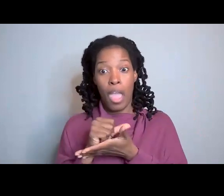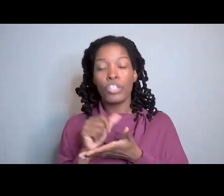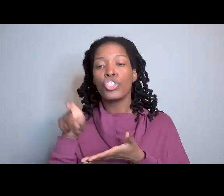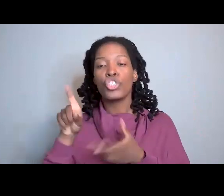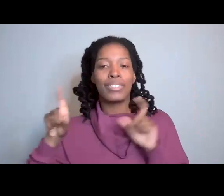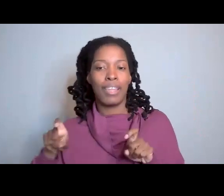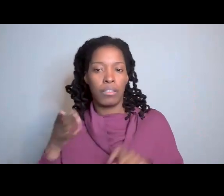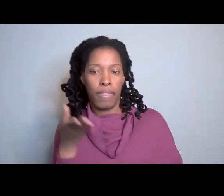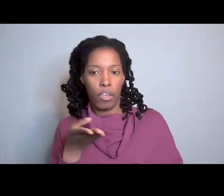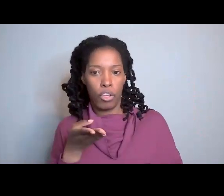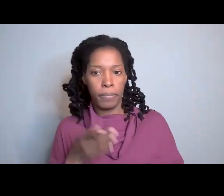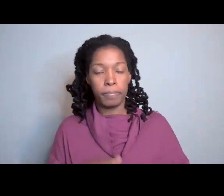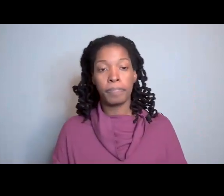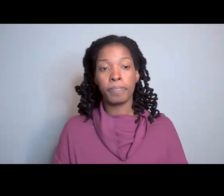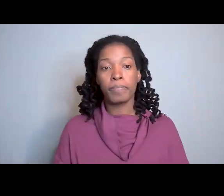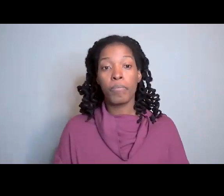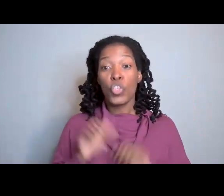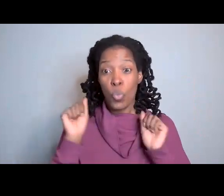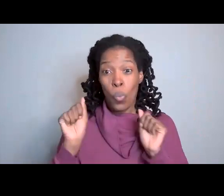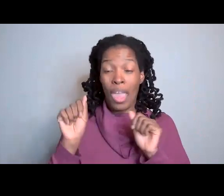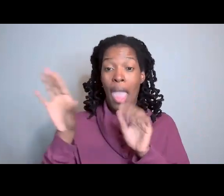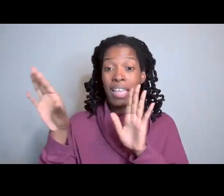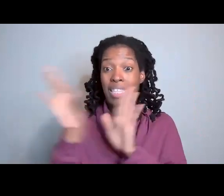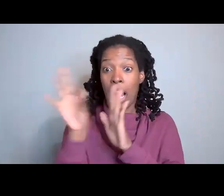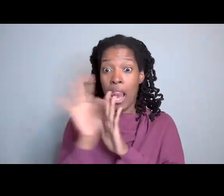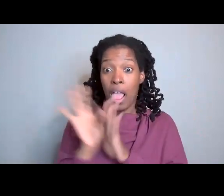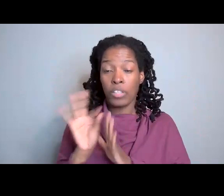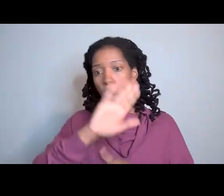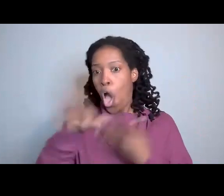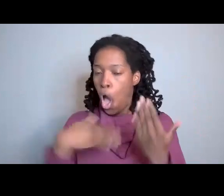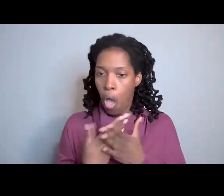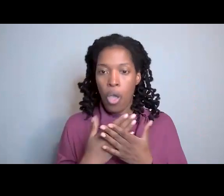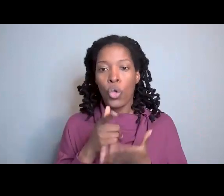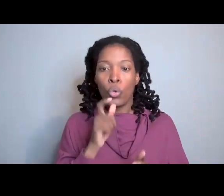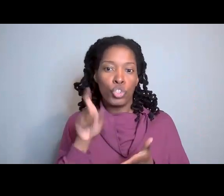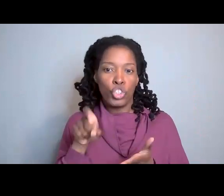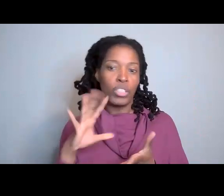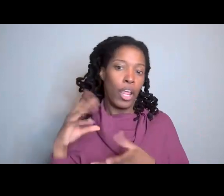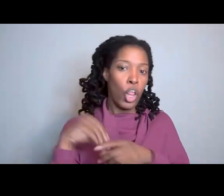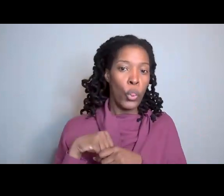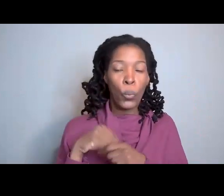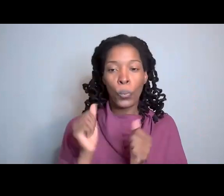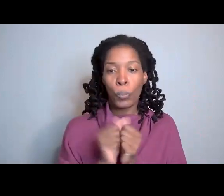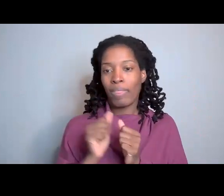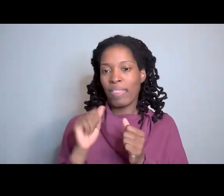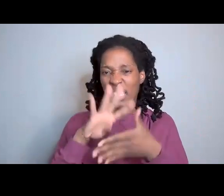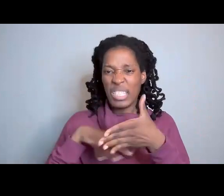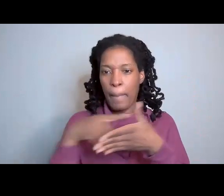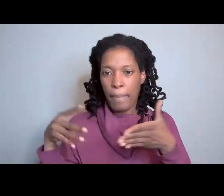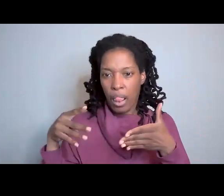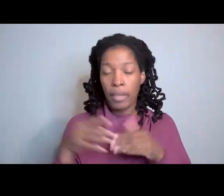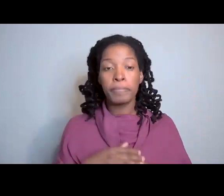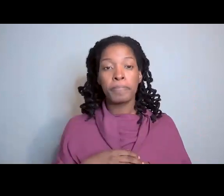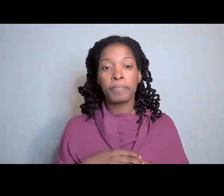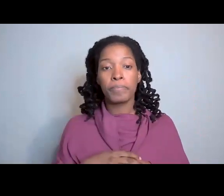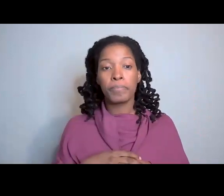can select all elements that should be included in the table. So sometimes a lot of the table content can be excluded if